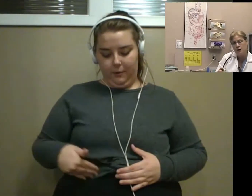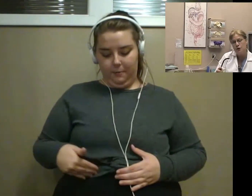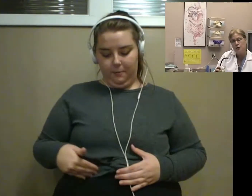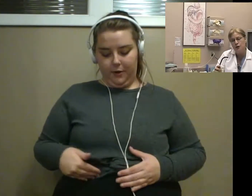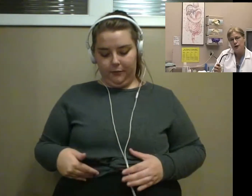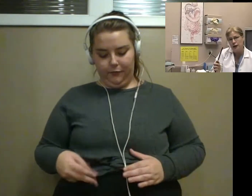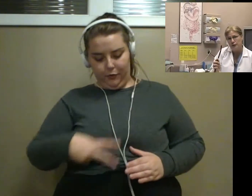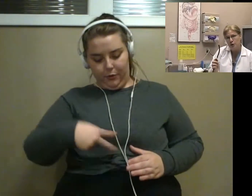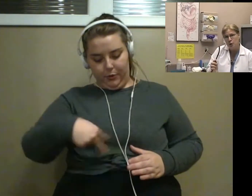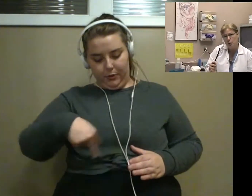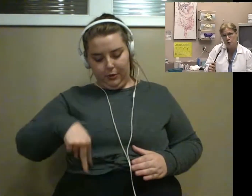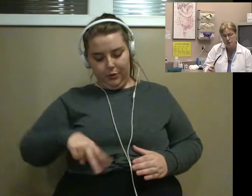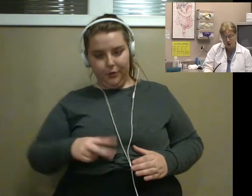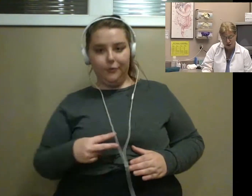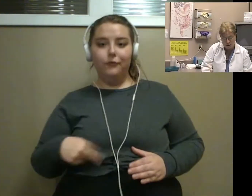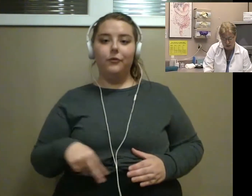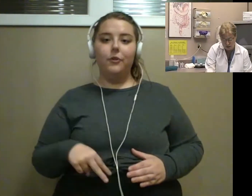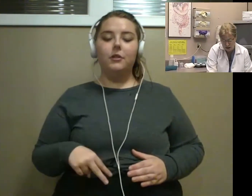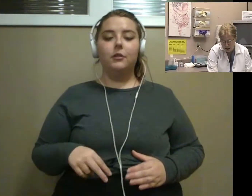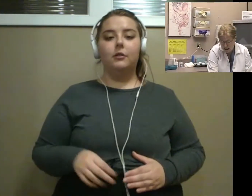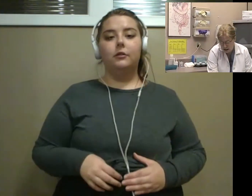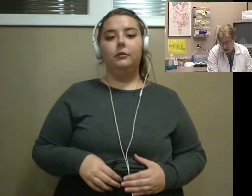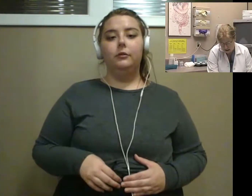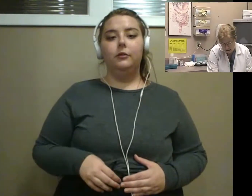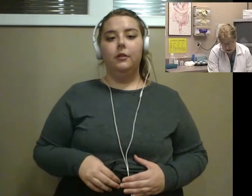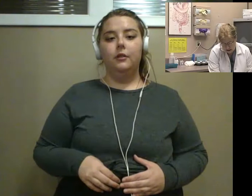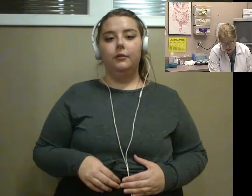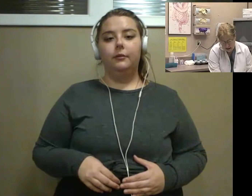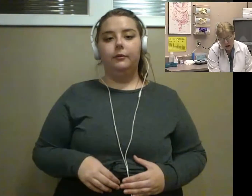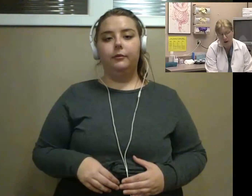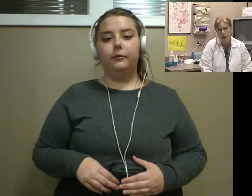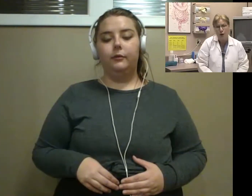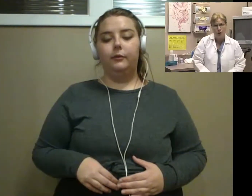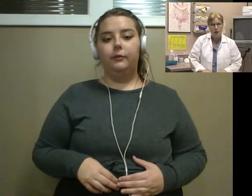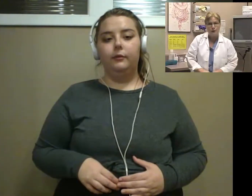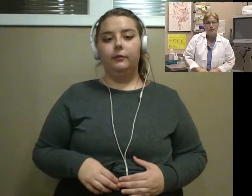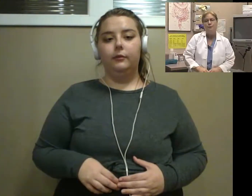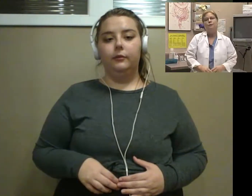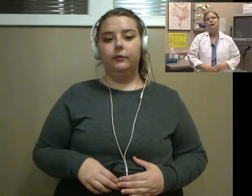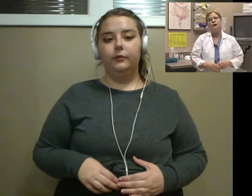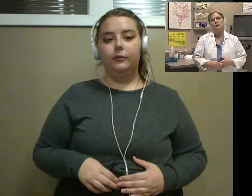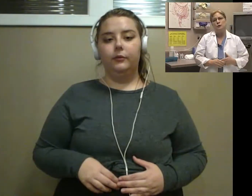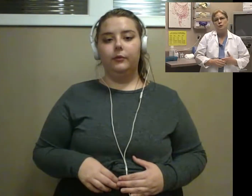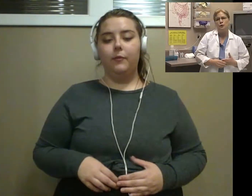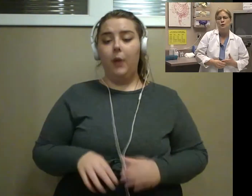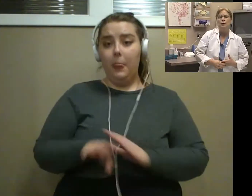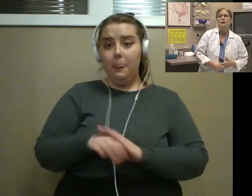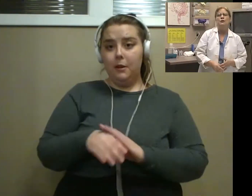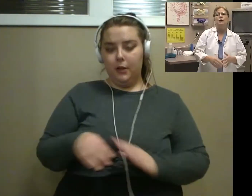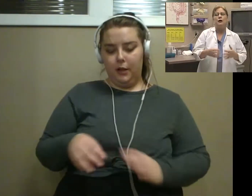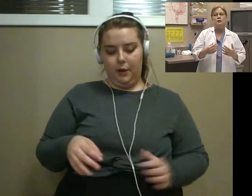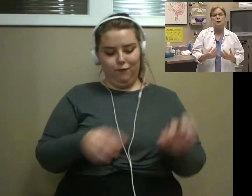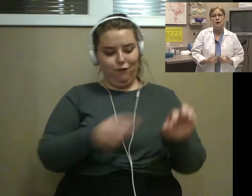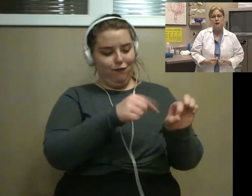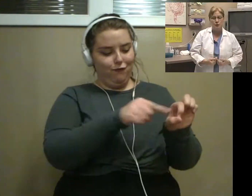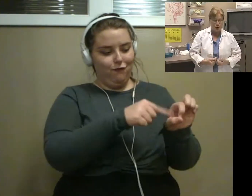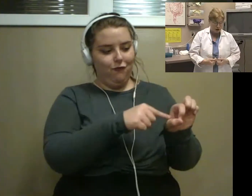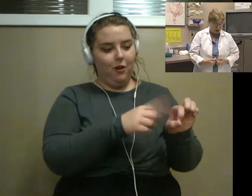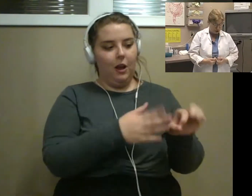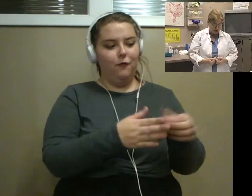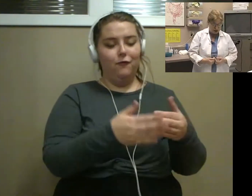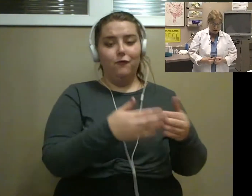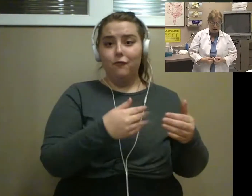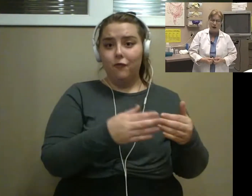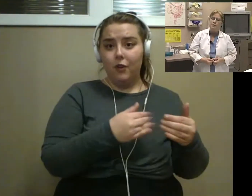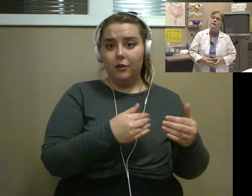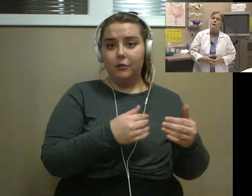so the doctor can look in every corner of your stomach. This does not hurt. You need to concentrate on your